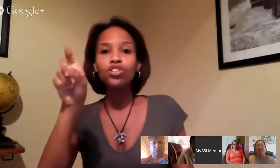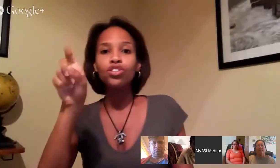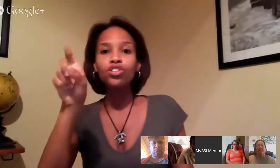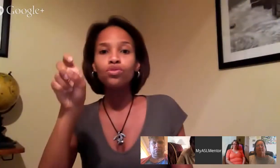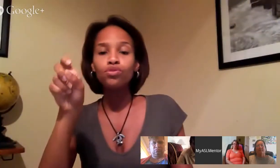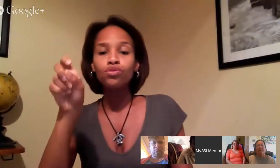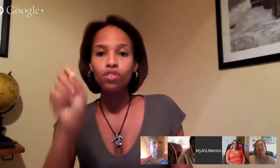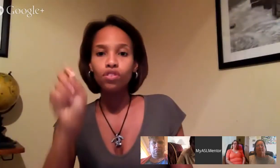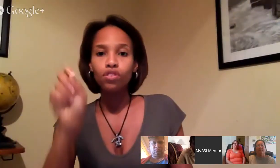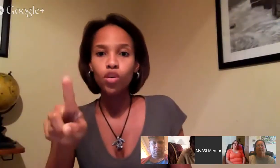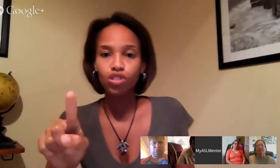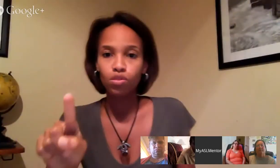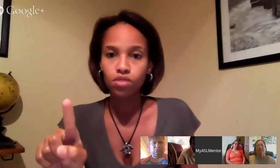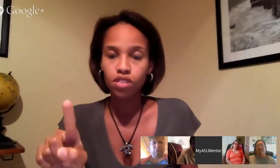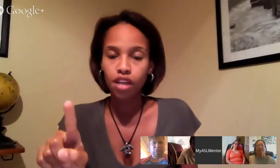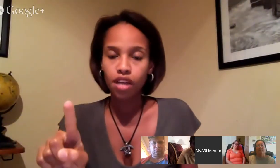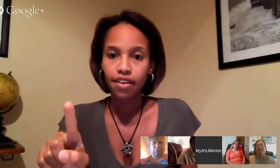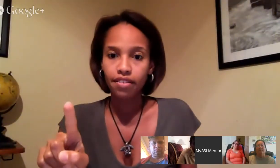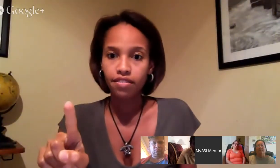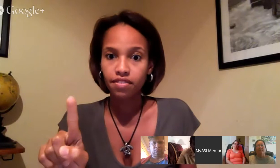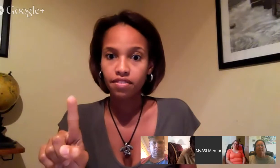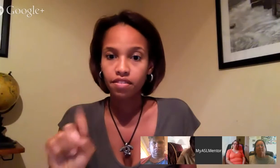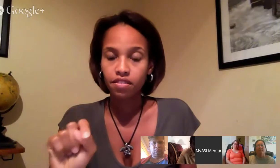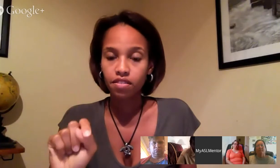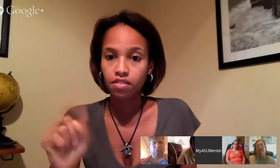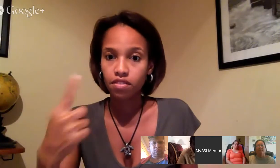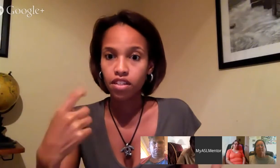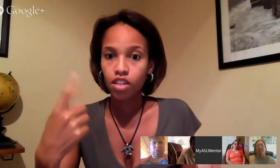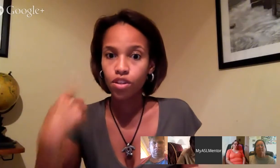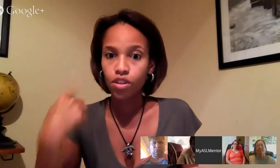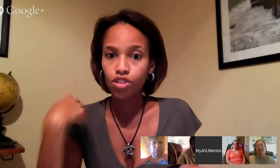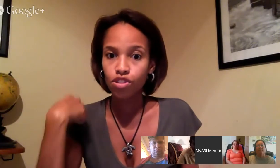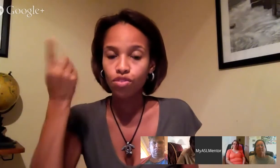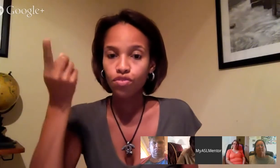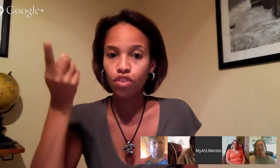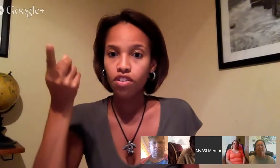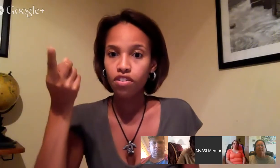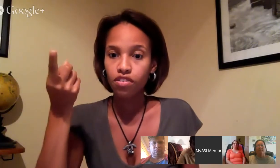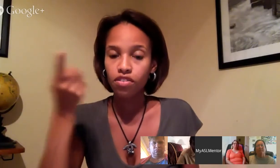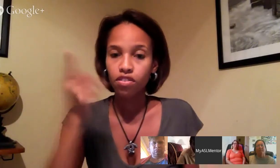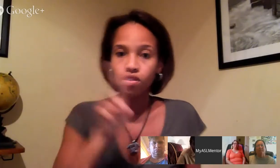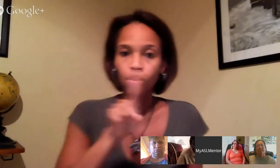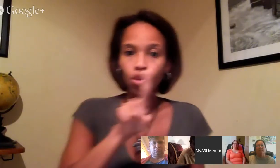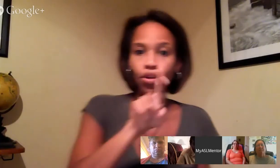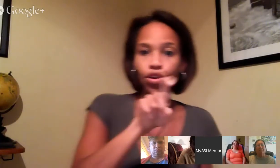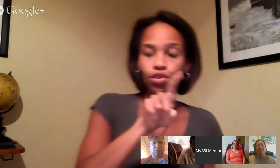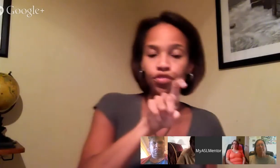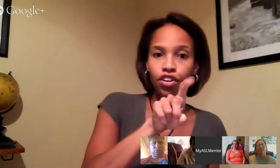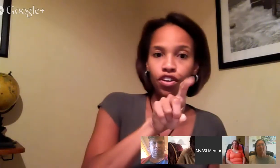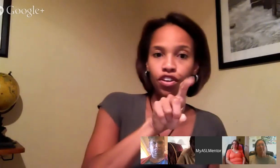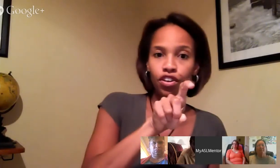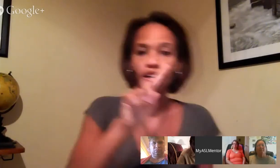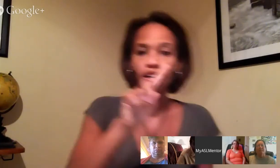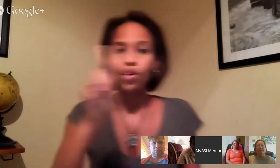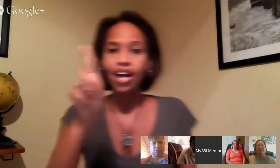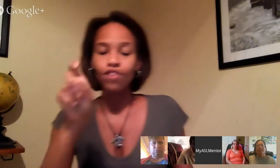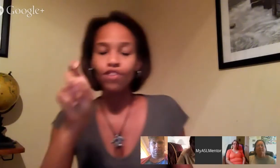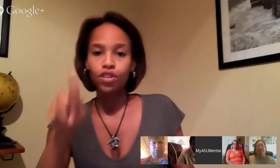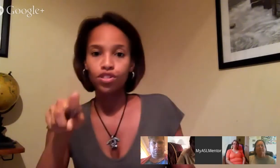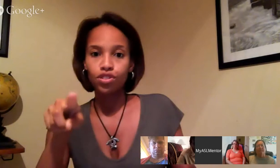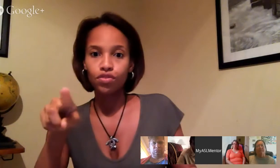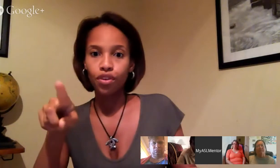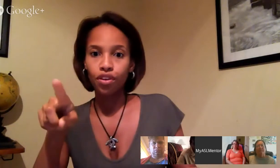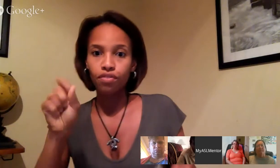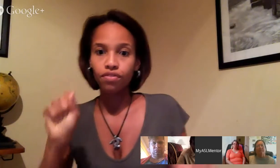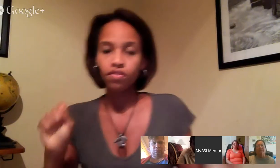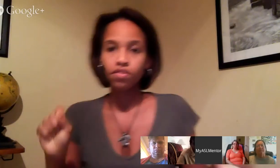to use the question sign? Any questions so far? Wiggle finger, or I have a question